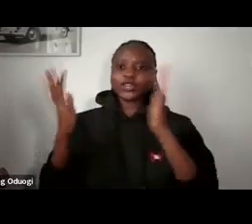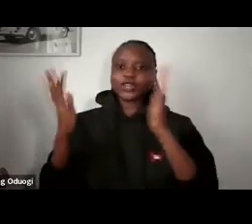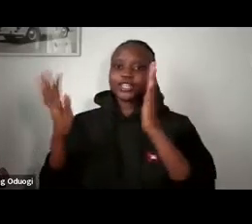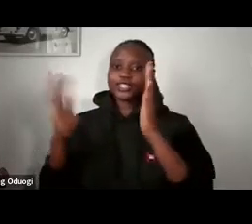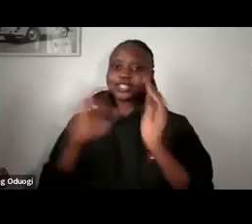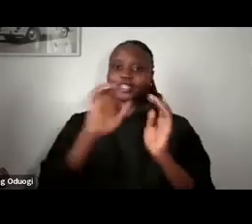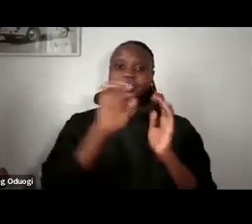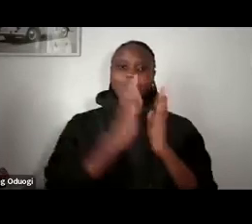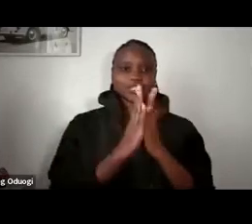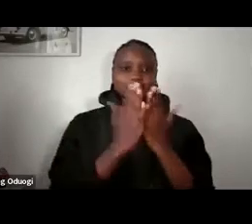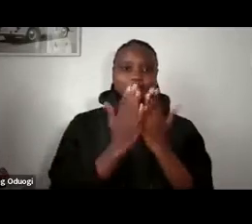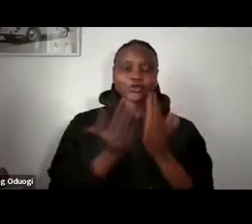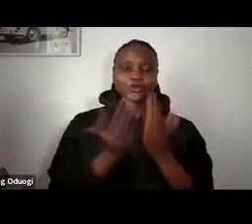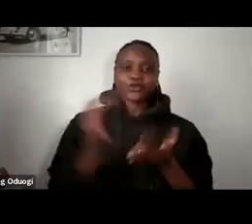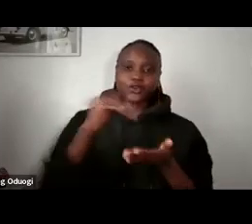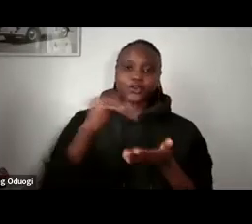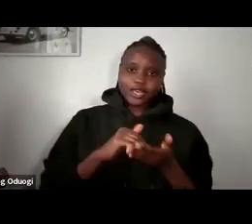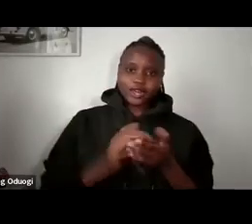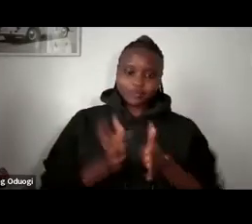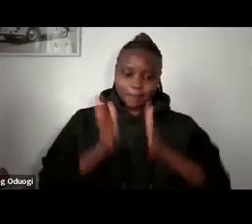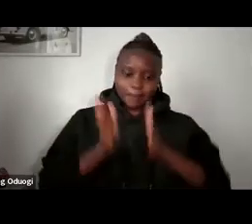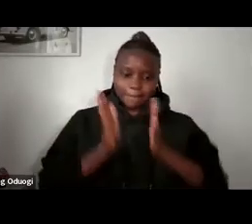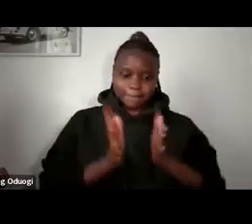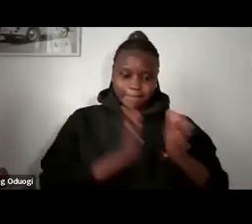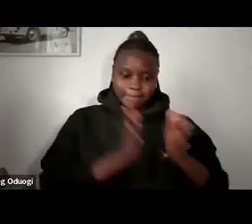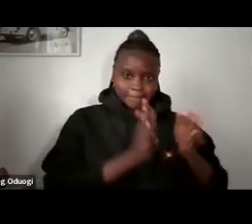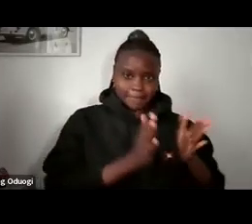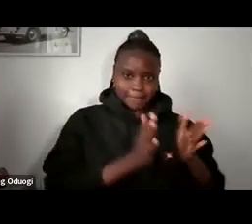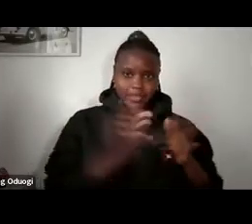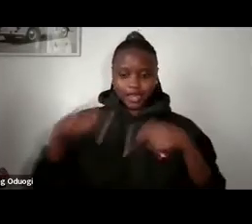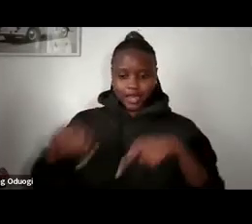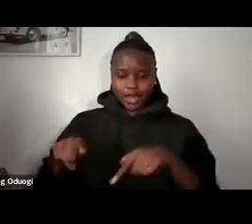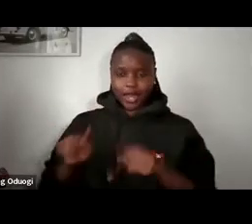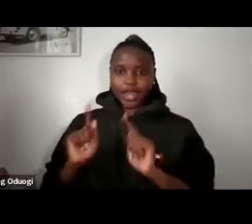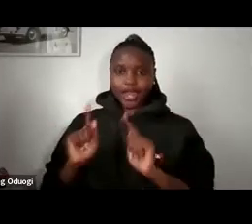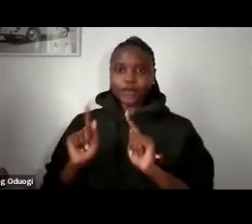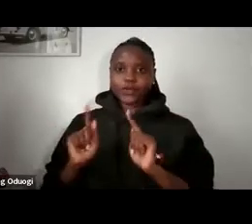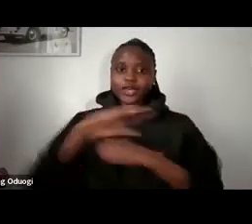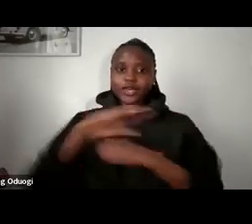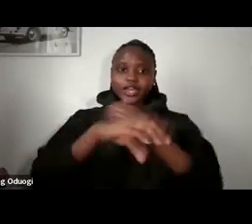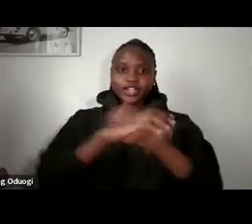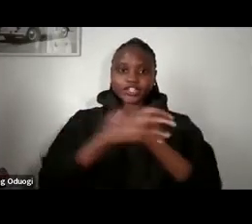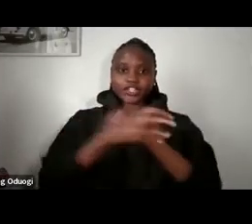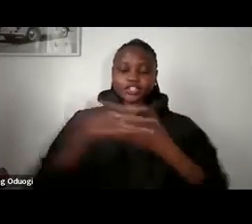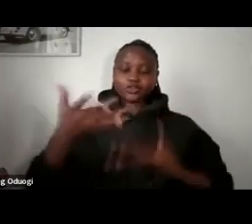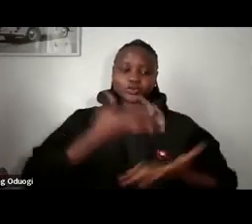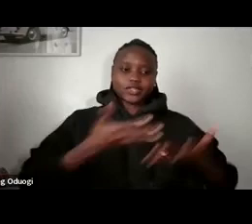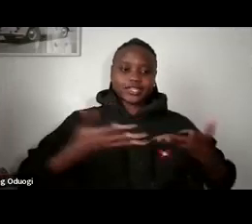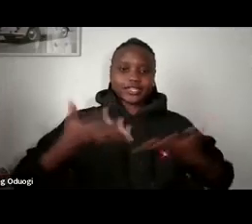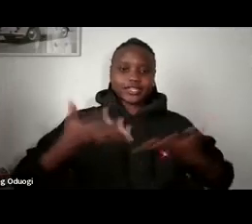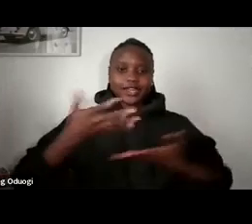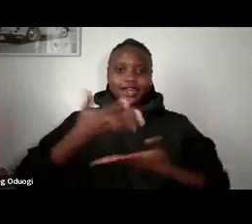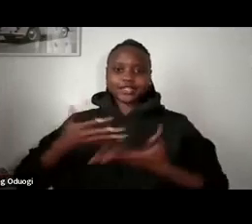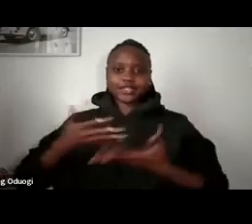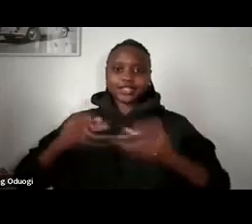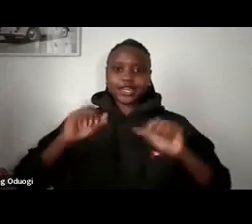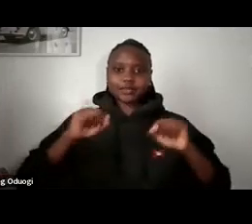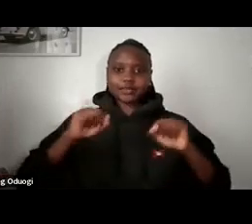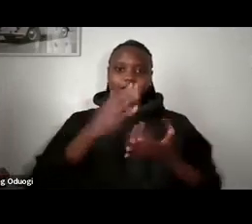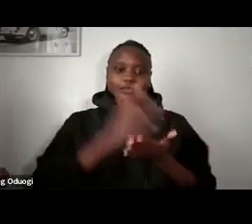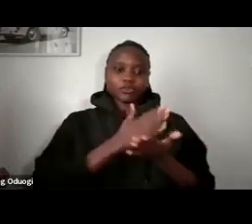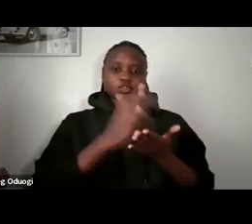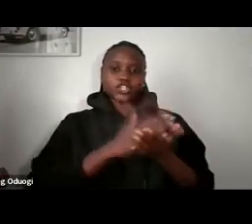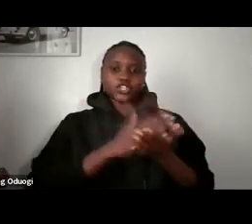for again arranging this for us, for allowing the entire country to interact and be able to share the